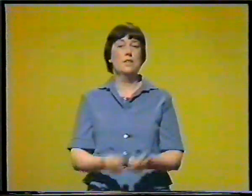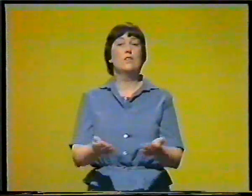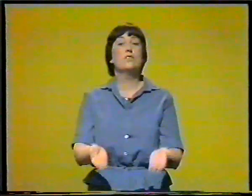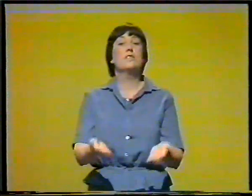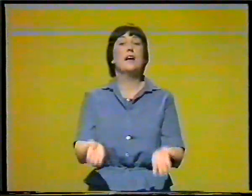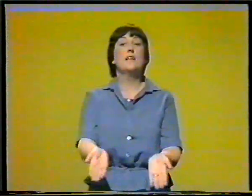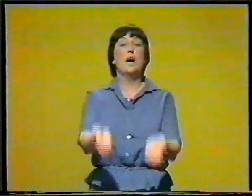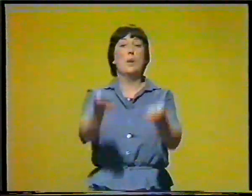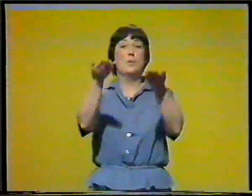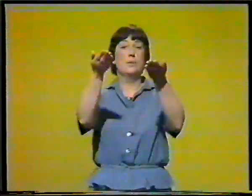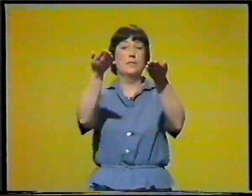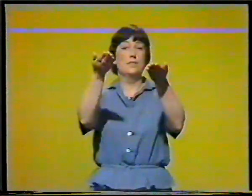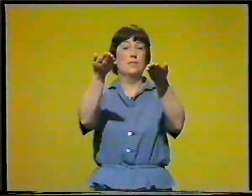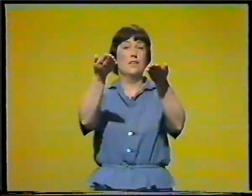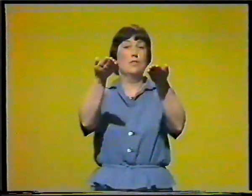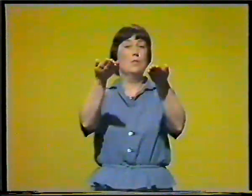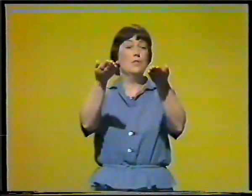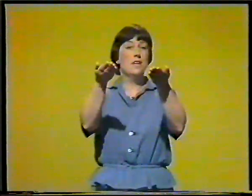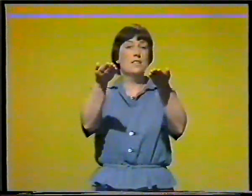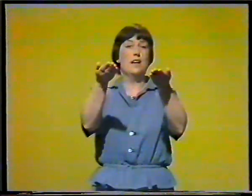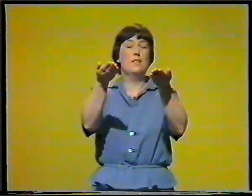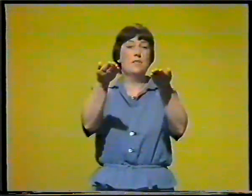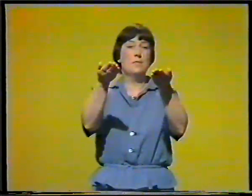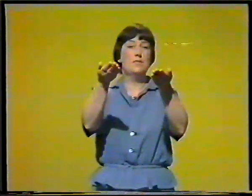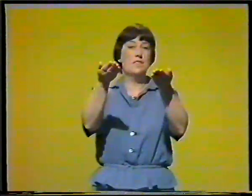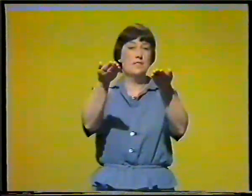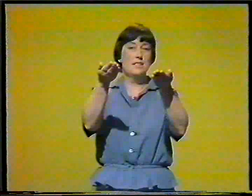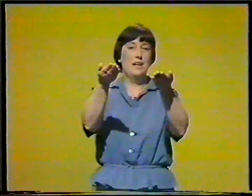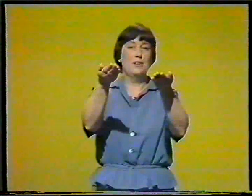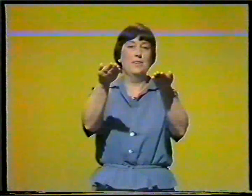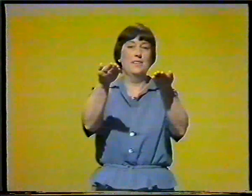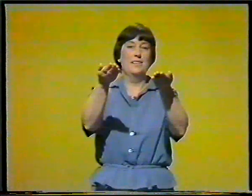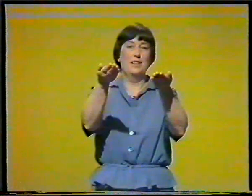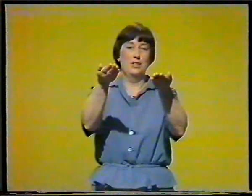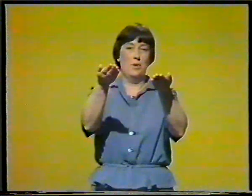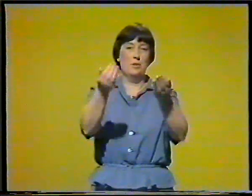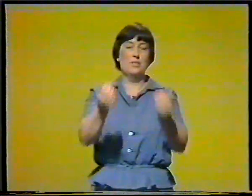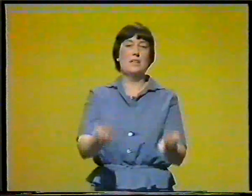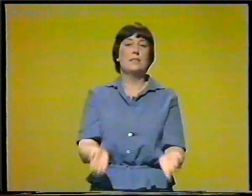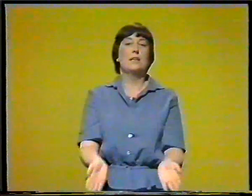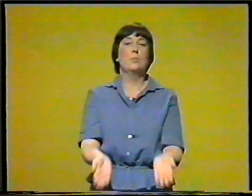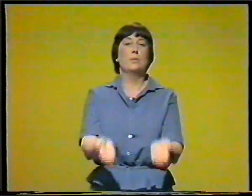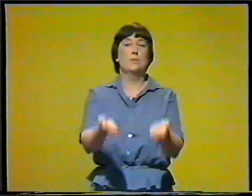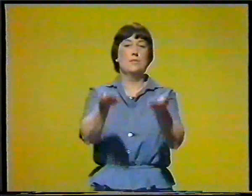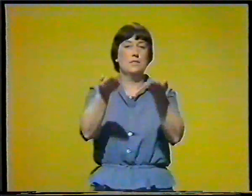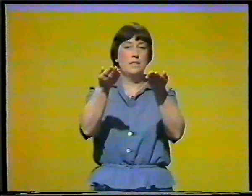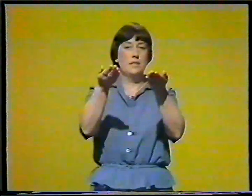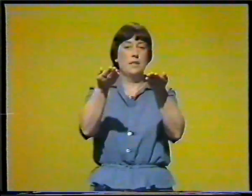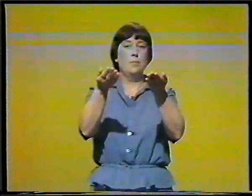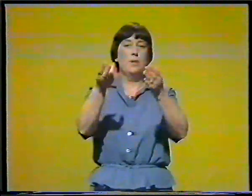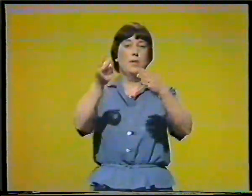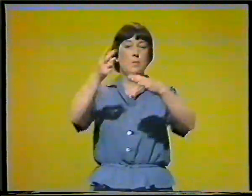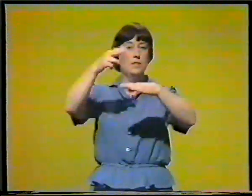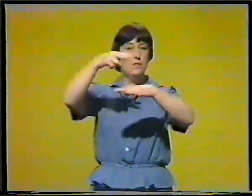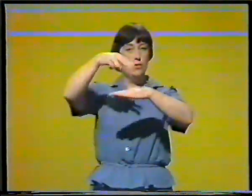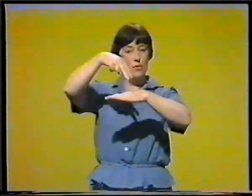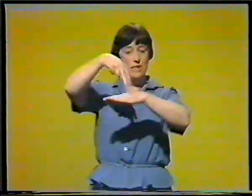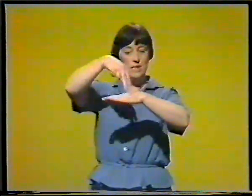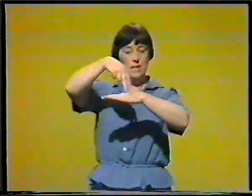To stand up. You use that sign if someone's sitting down and you want them to stand up. Stand up. But if they're already